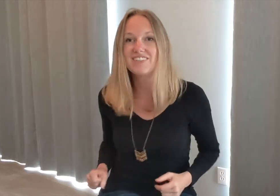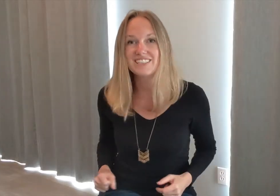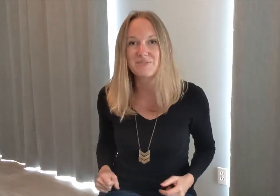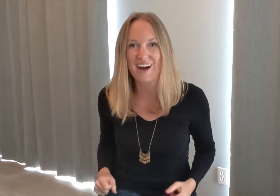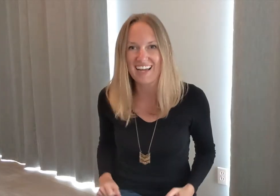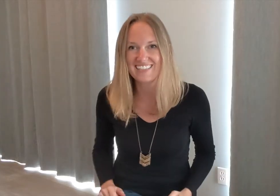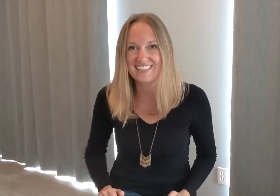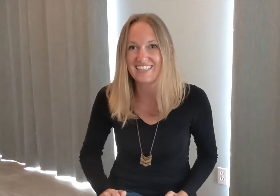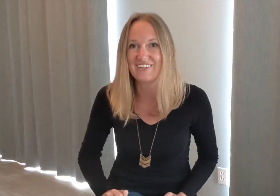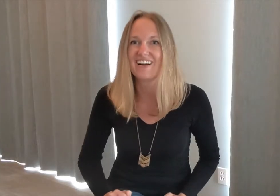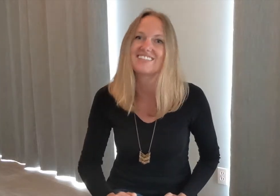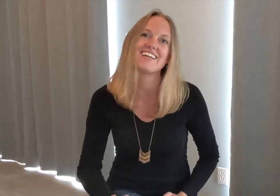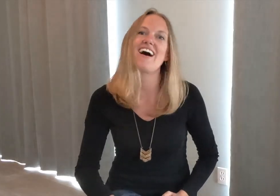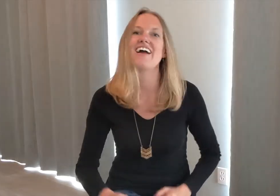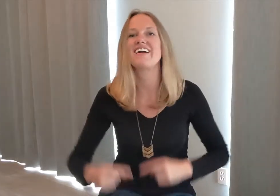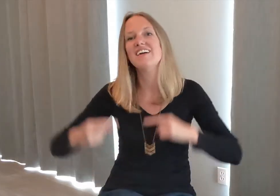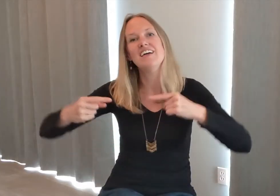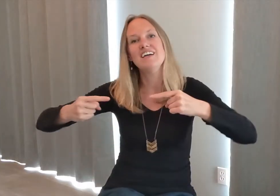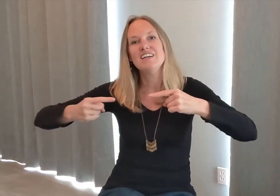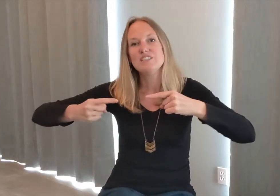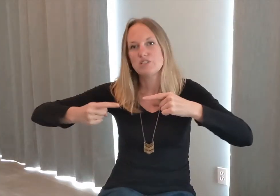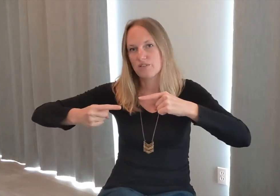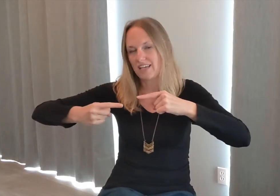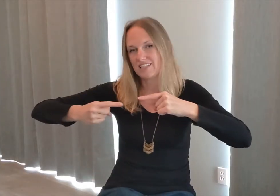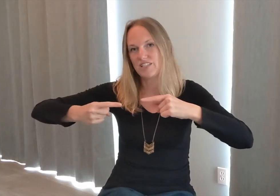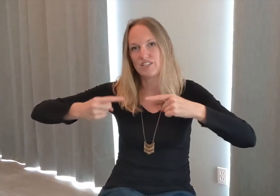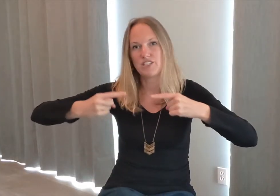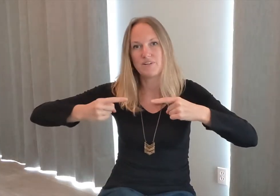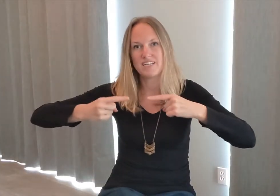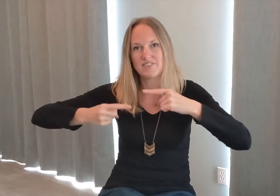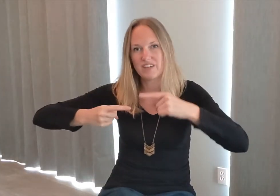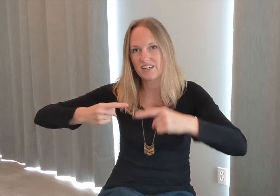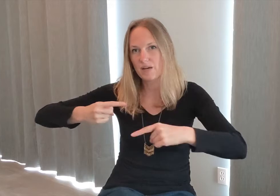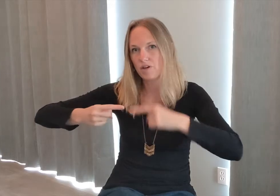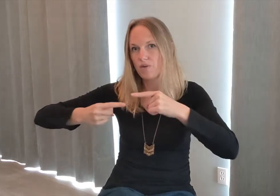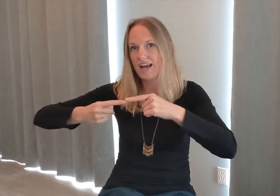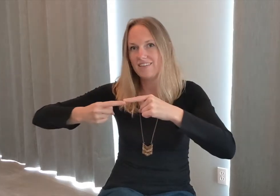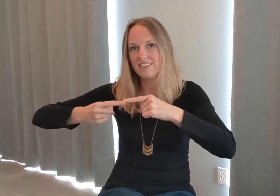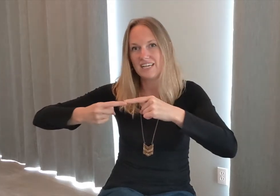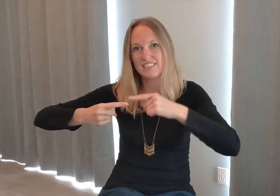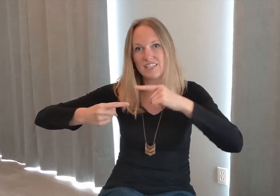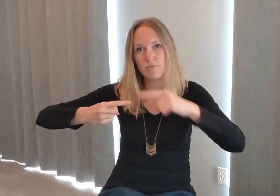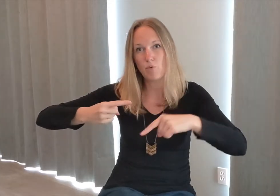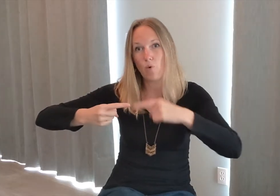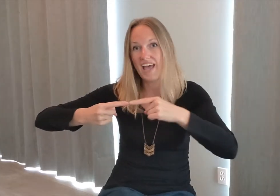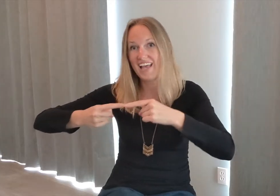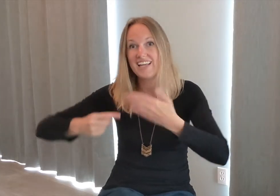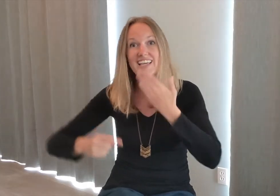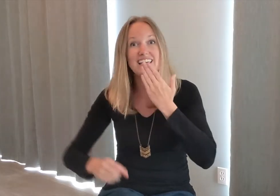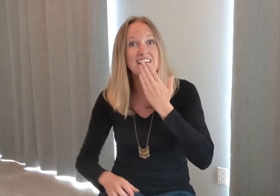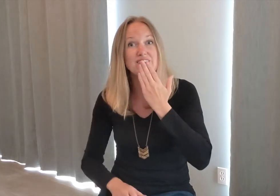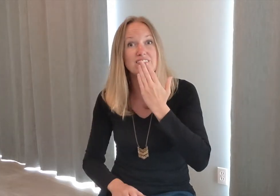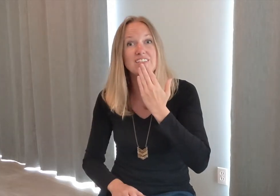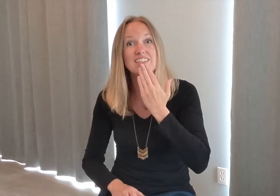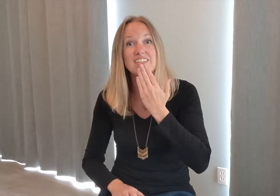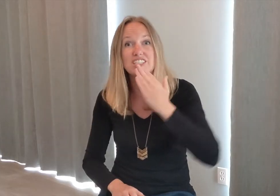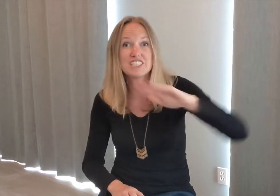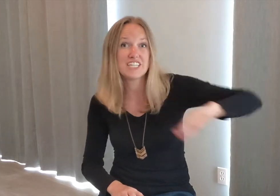is rising, you're rising higher. So that's your two index finger coming around and touching them. When evil, here at your chin